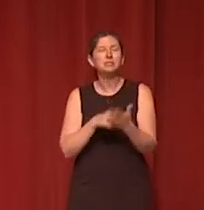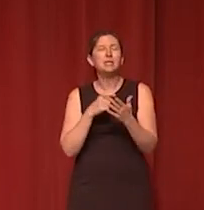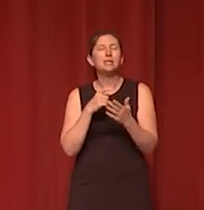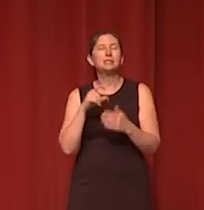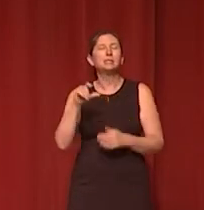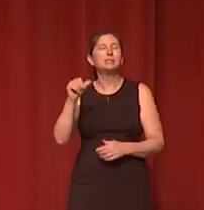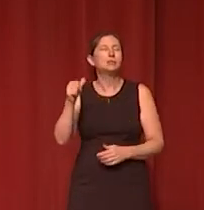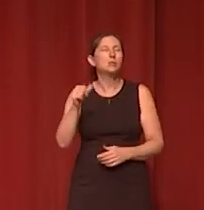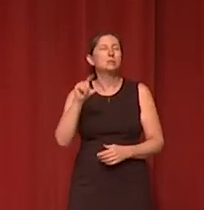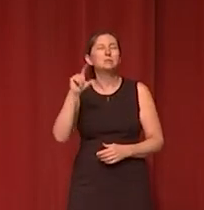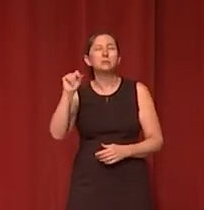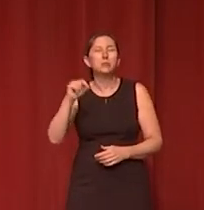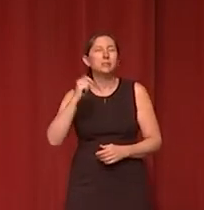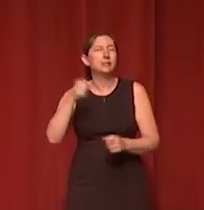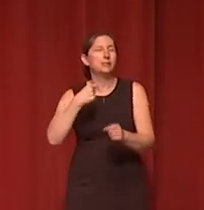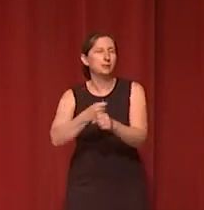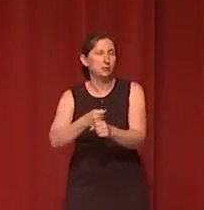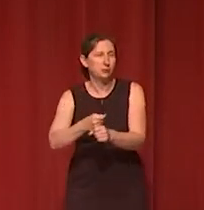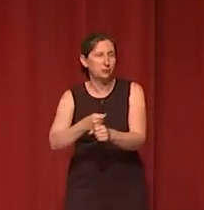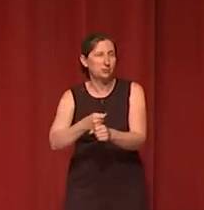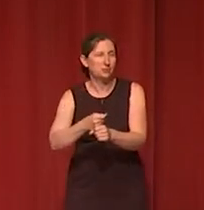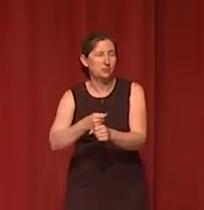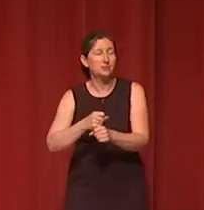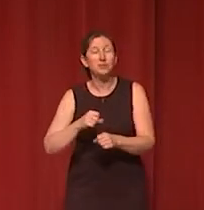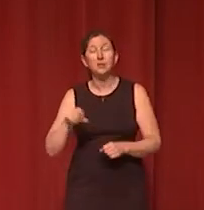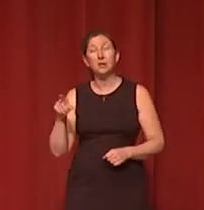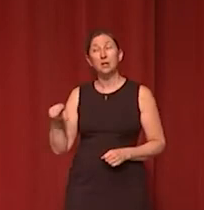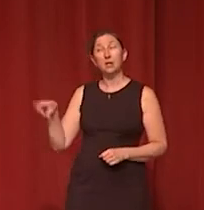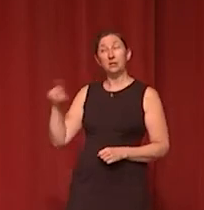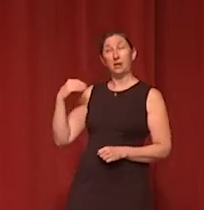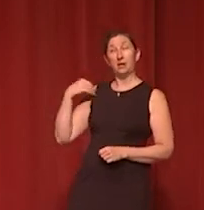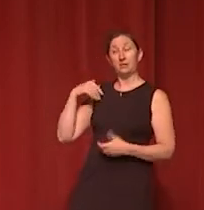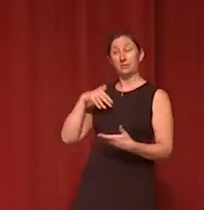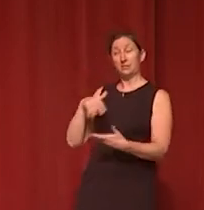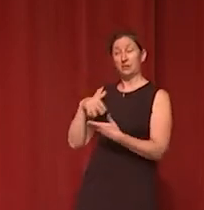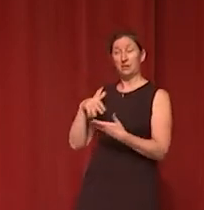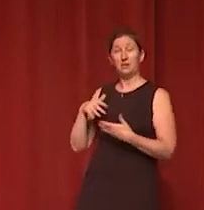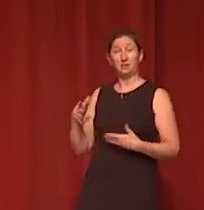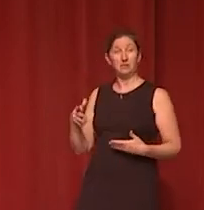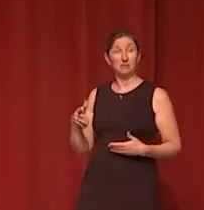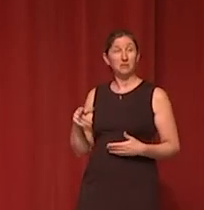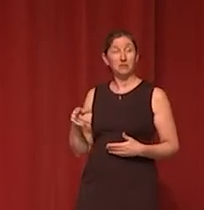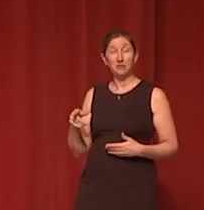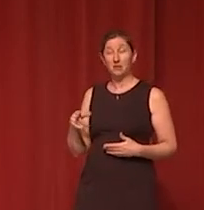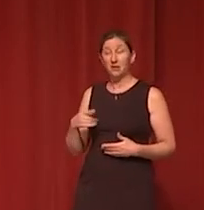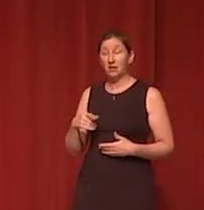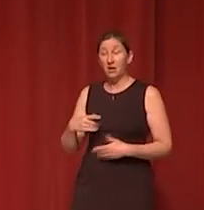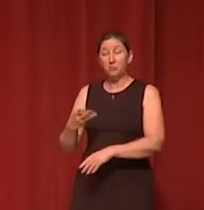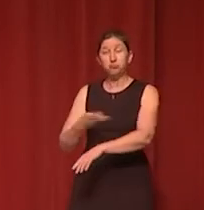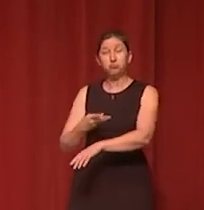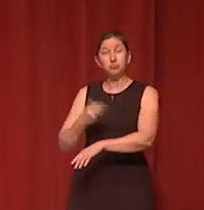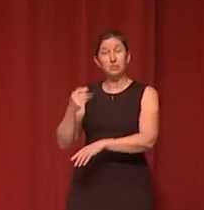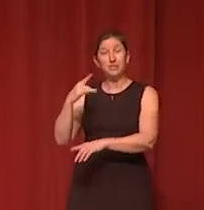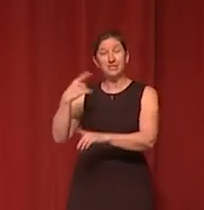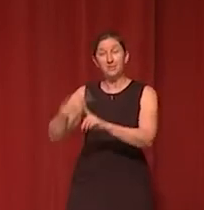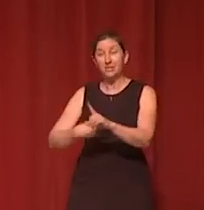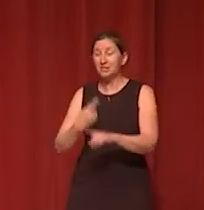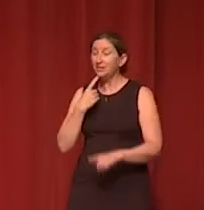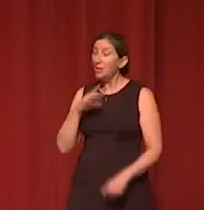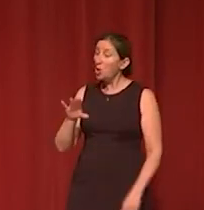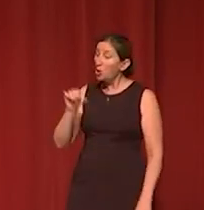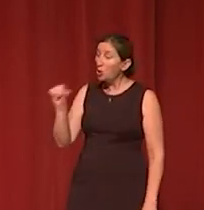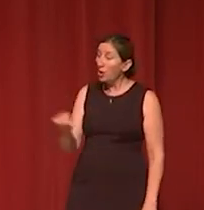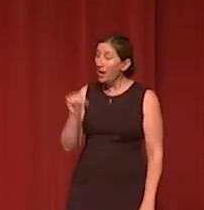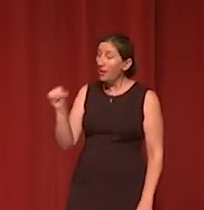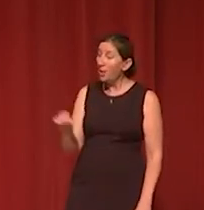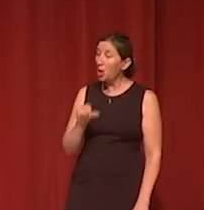their levels were down below where they'd be told they have elevated amyloid anymore. They don't have elevated amyloid anymore. And so if